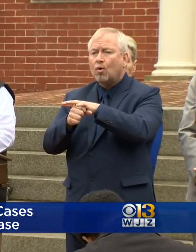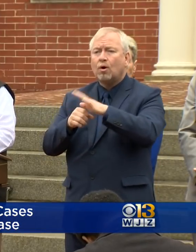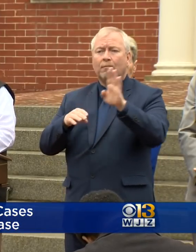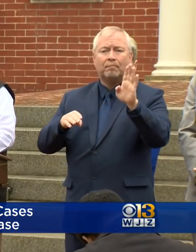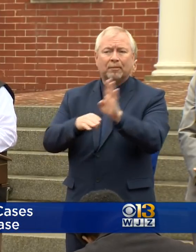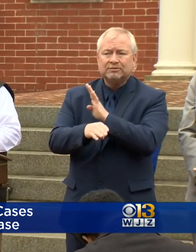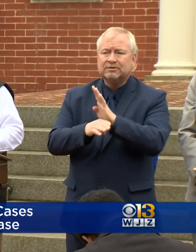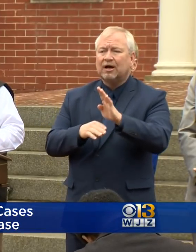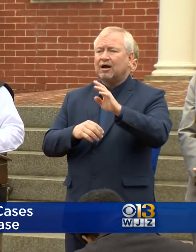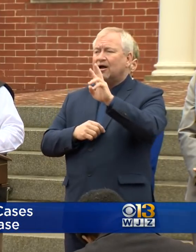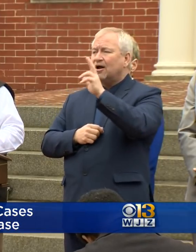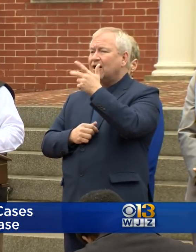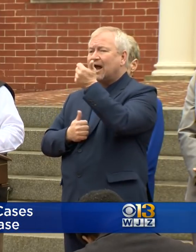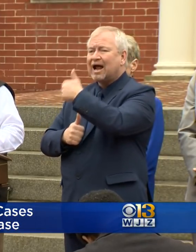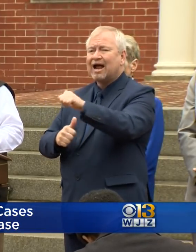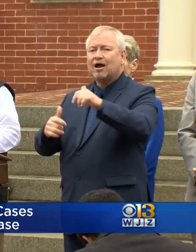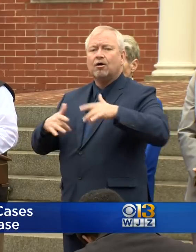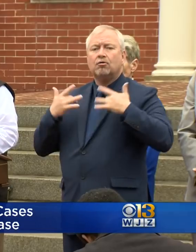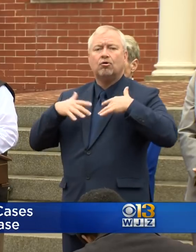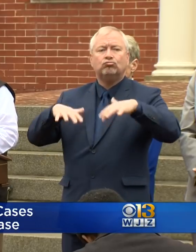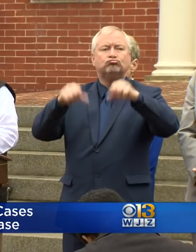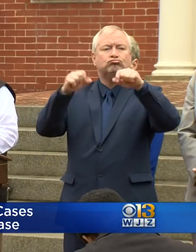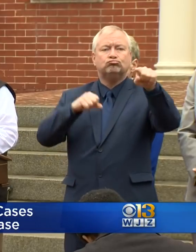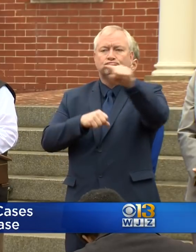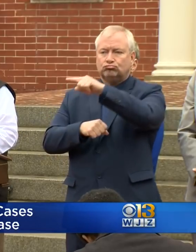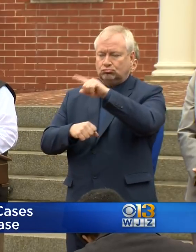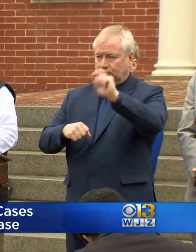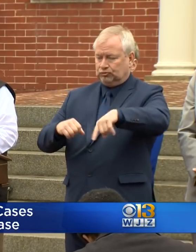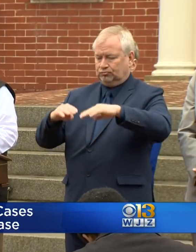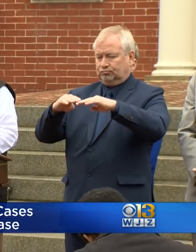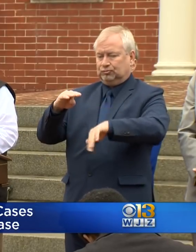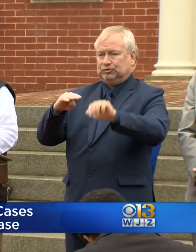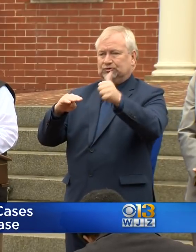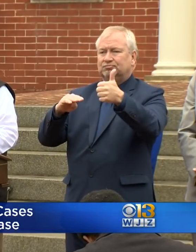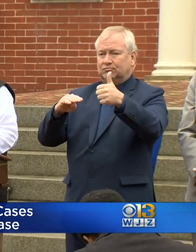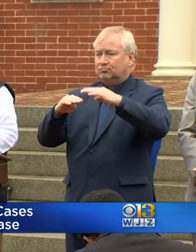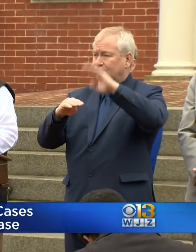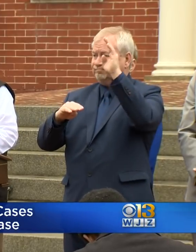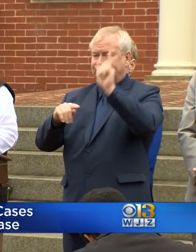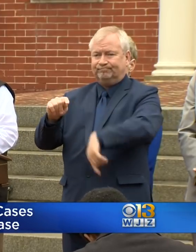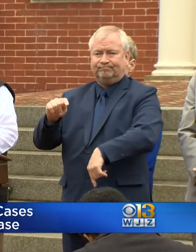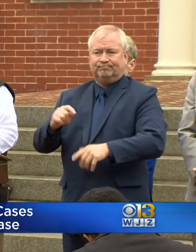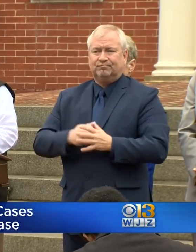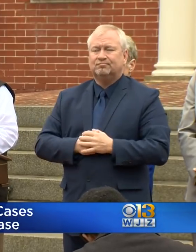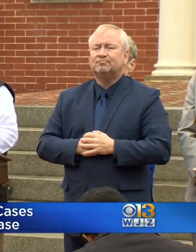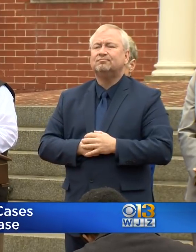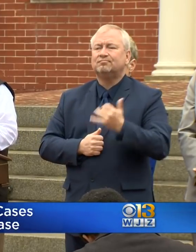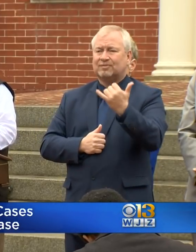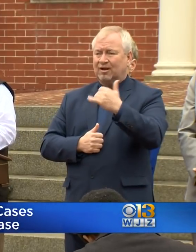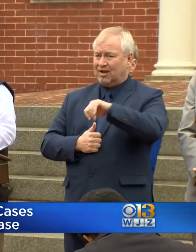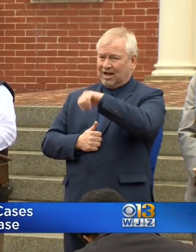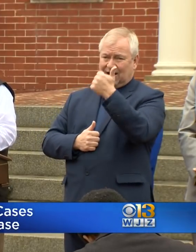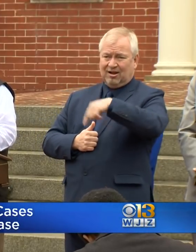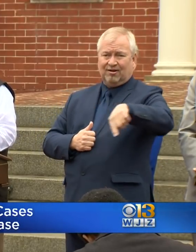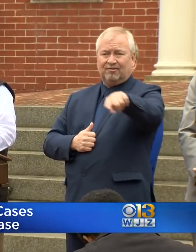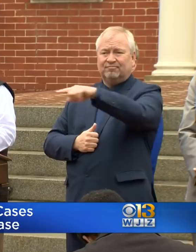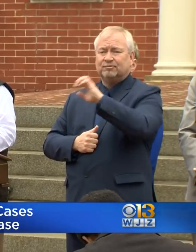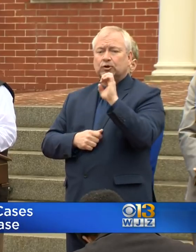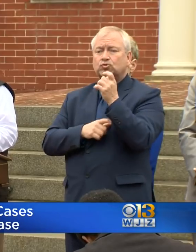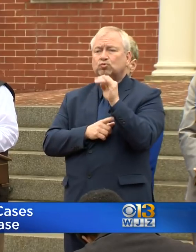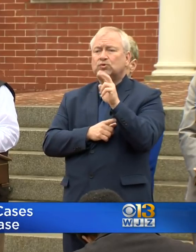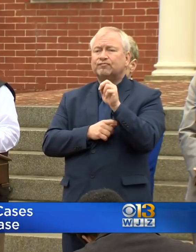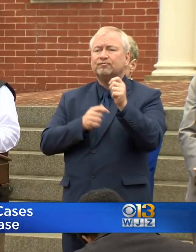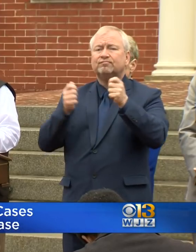across Maryland. After working closely with our county executives and getting their input and